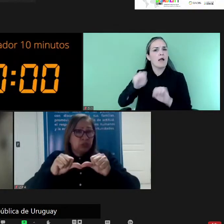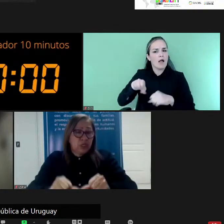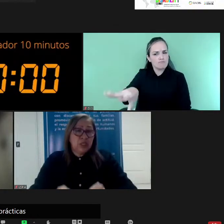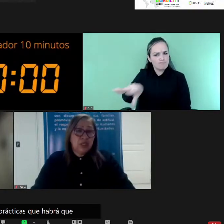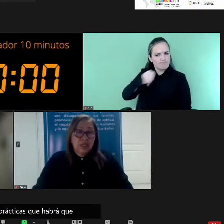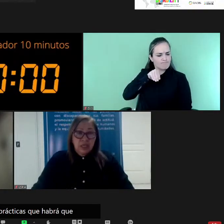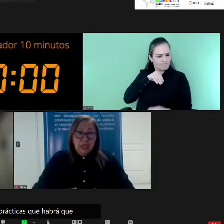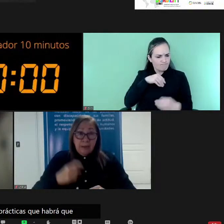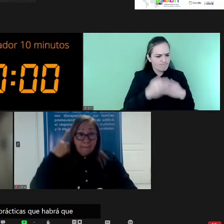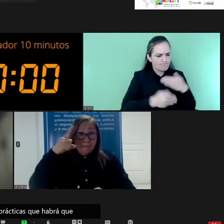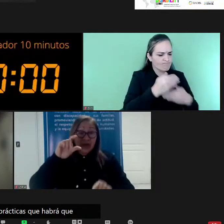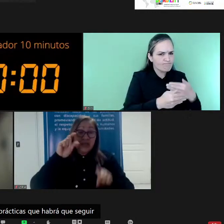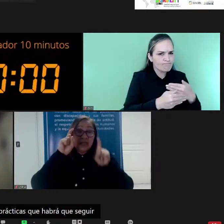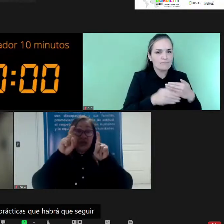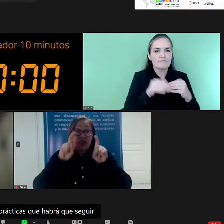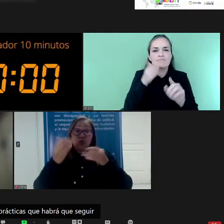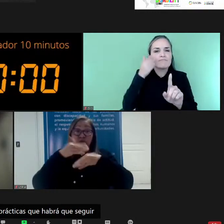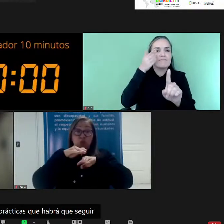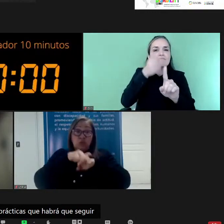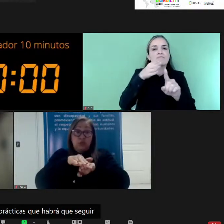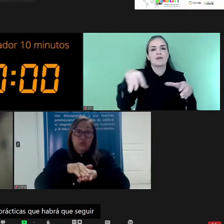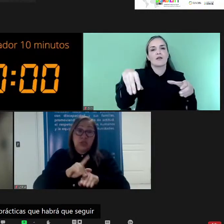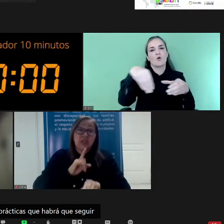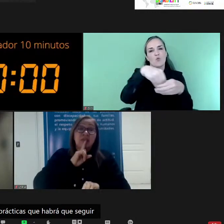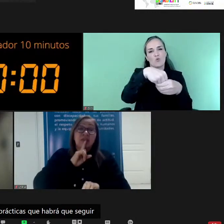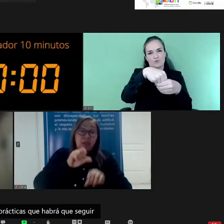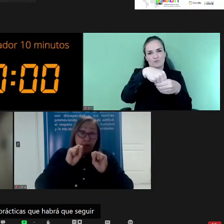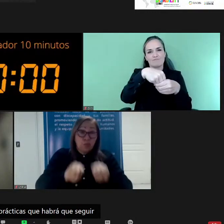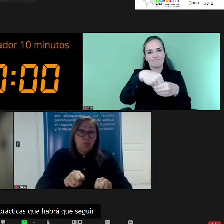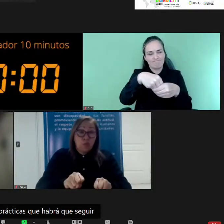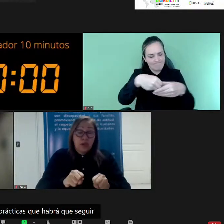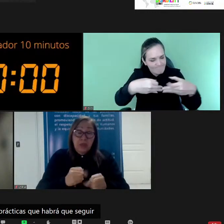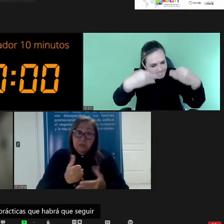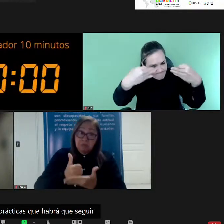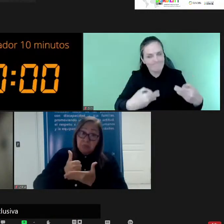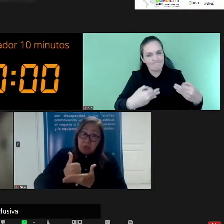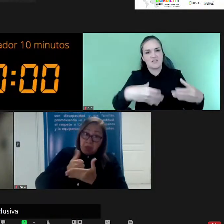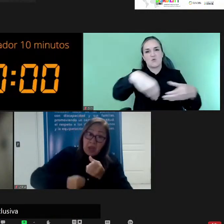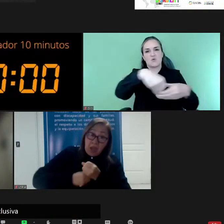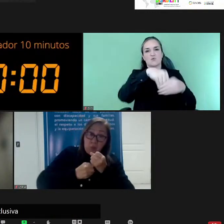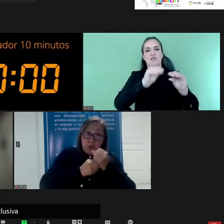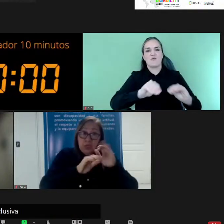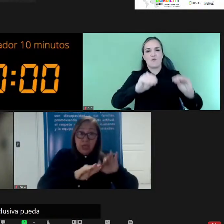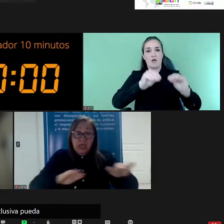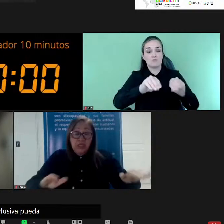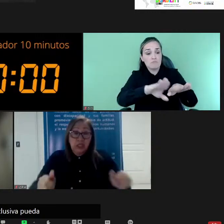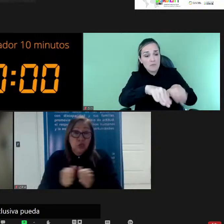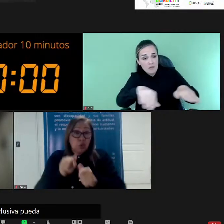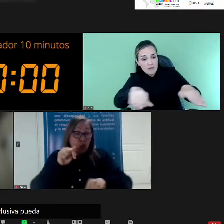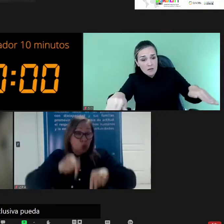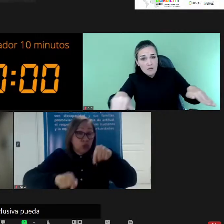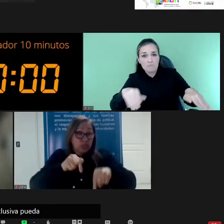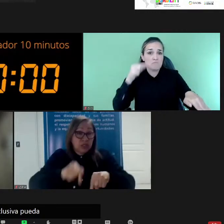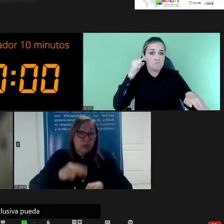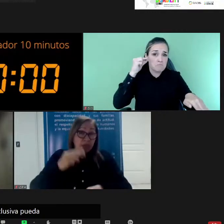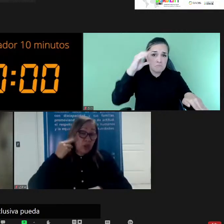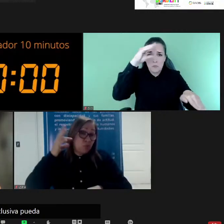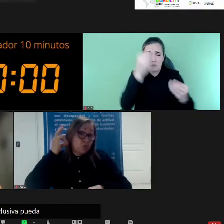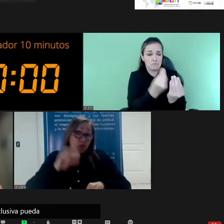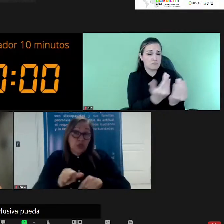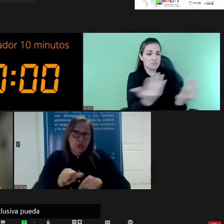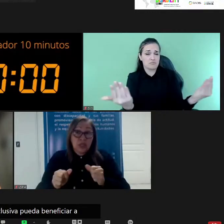will need to follow for inclusive education to actually benefit children